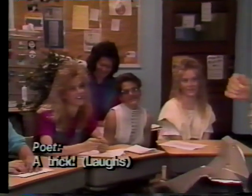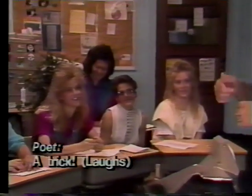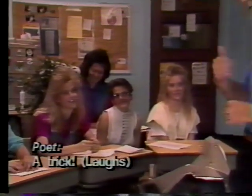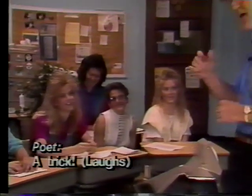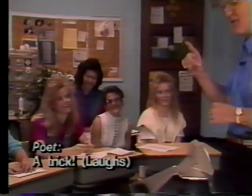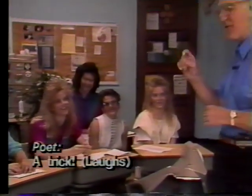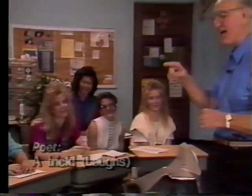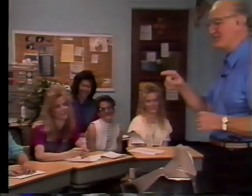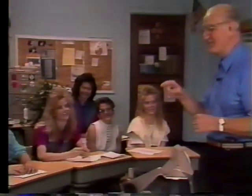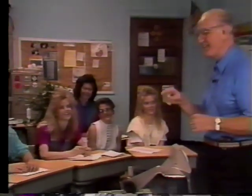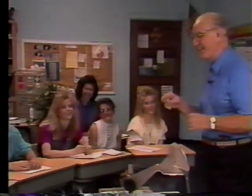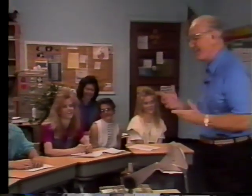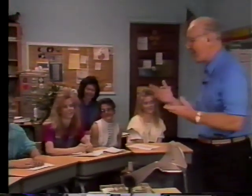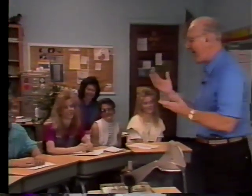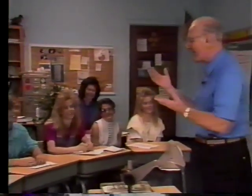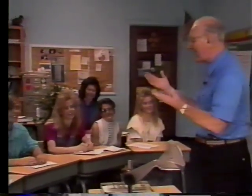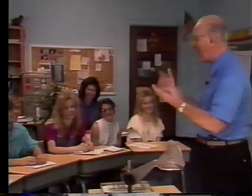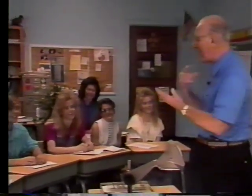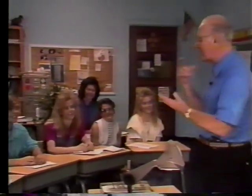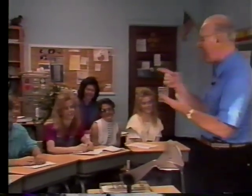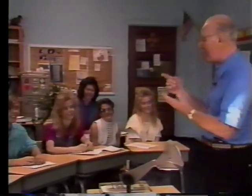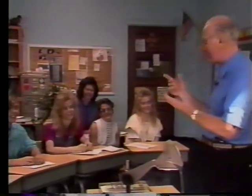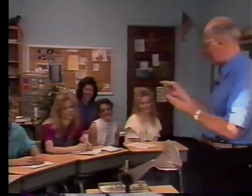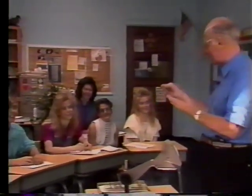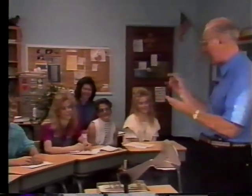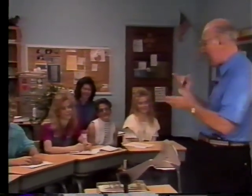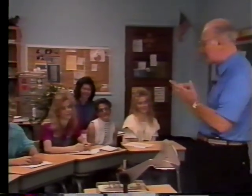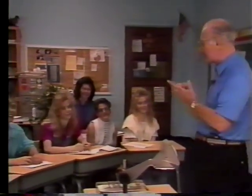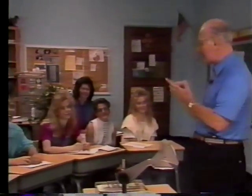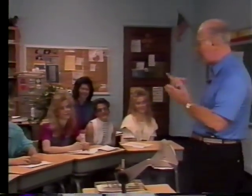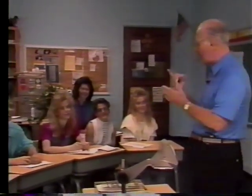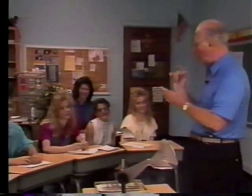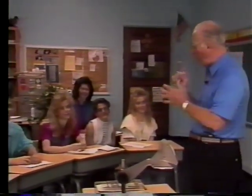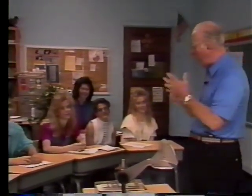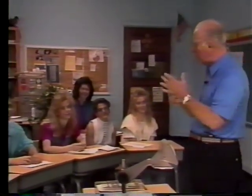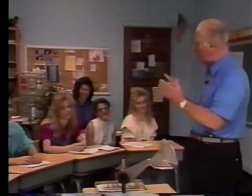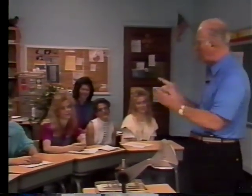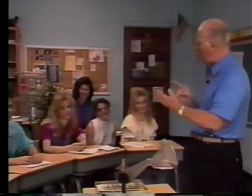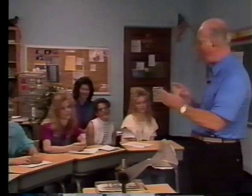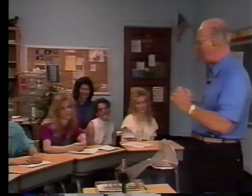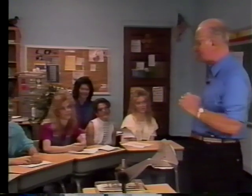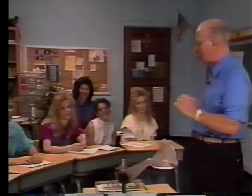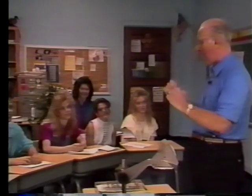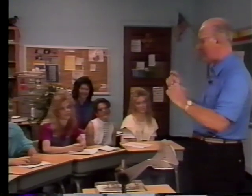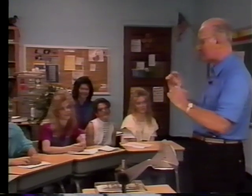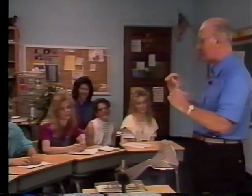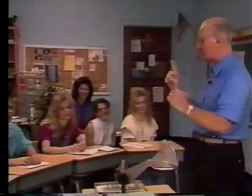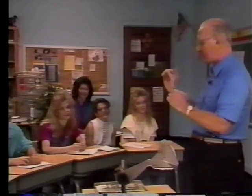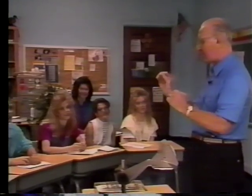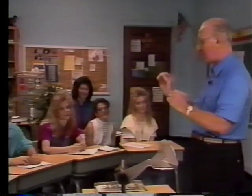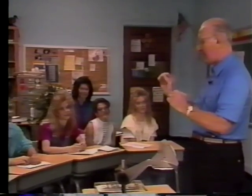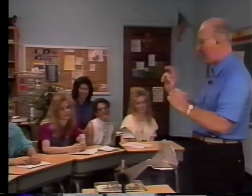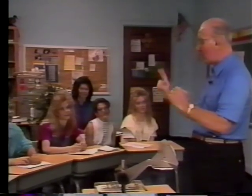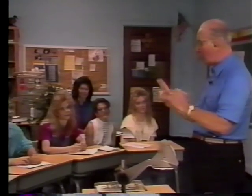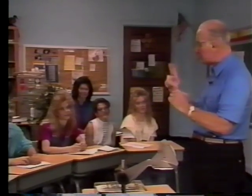Any other questions? Well, I will tell you, that's what the poet tried to do.